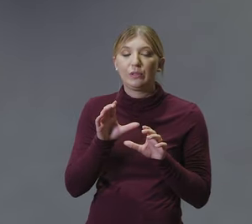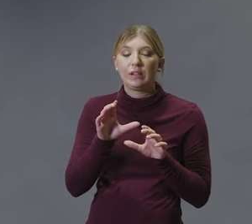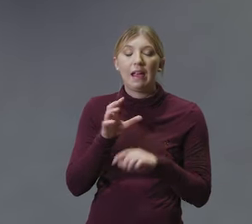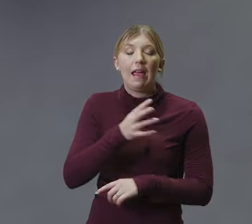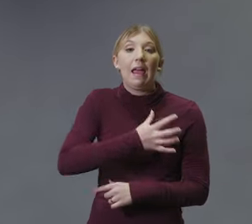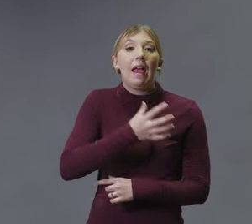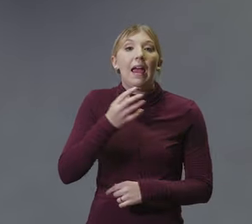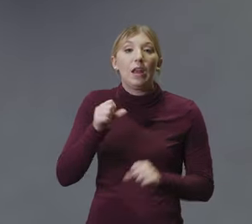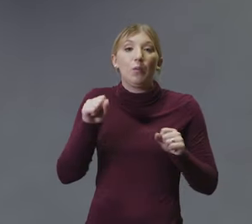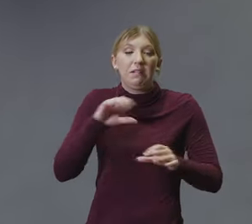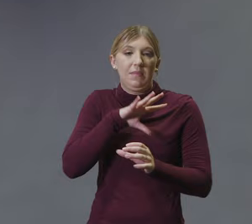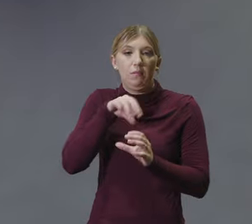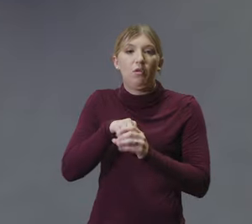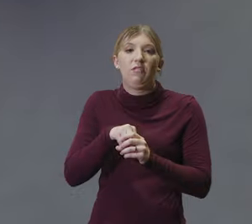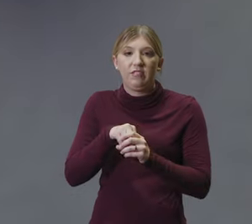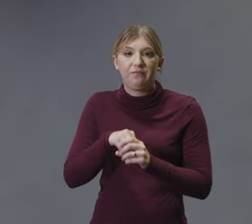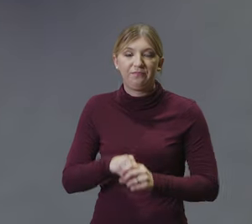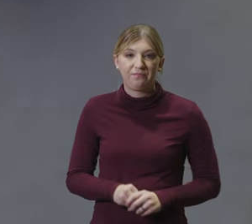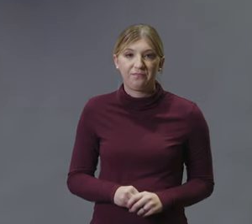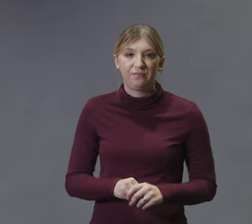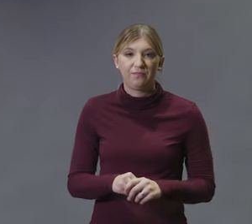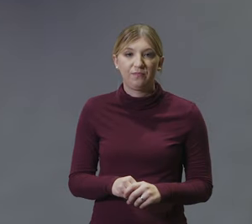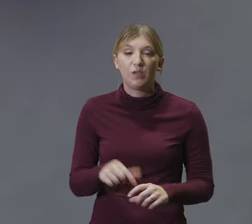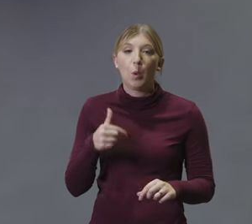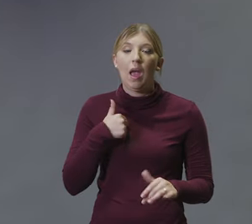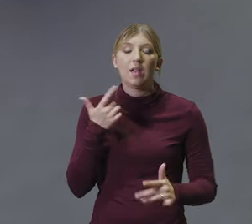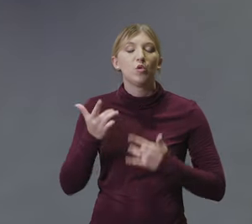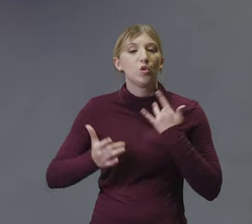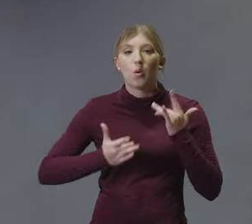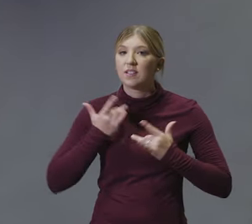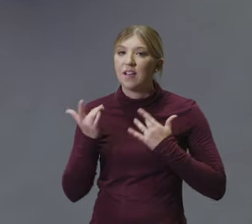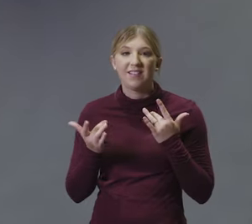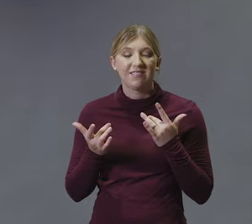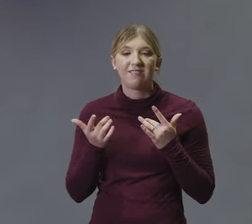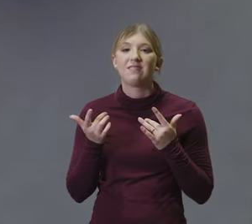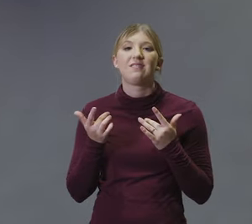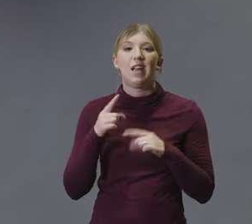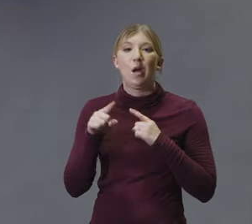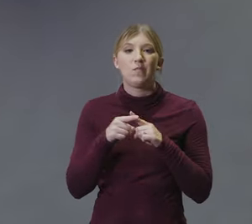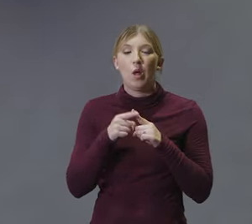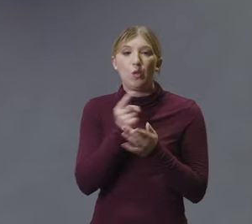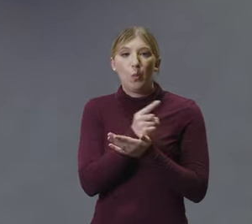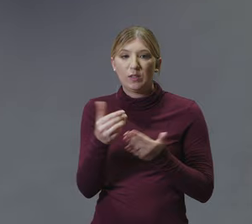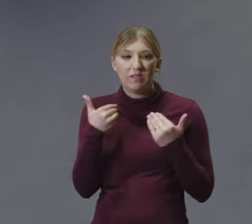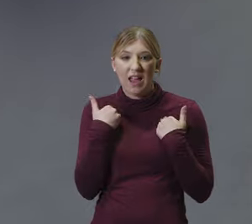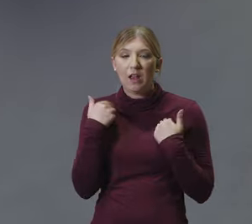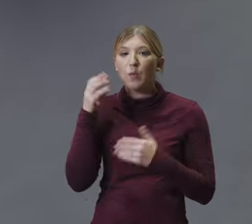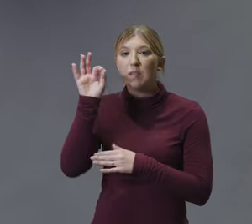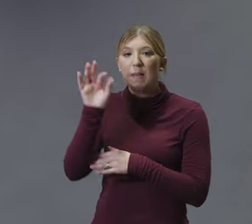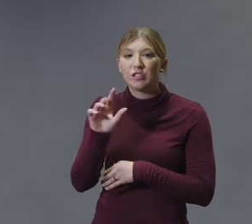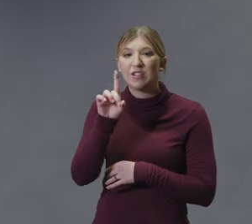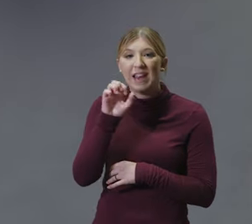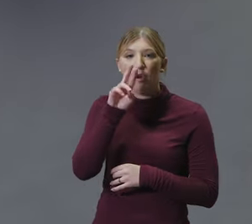and that we get to be a part of it. So I am so excited about these weeks we've had with Pastor Derek,